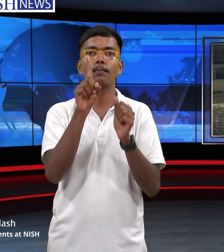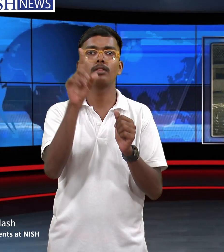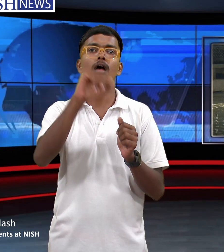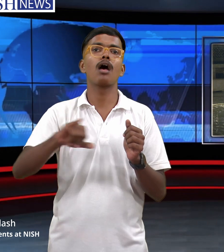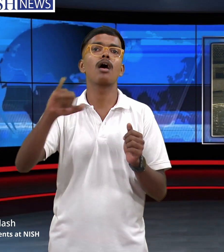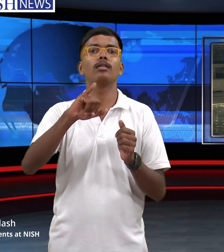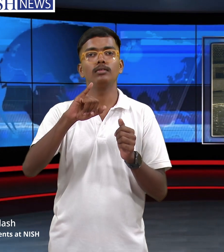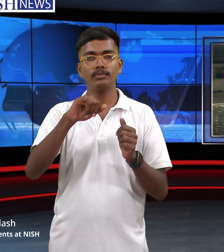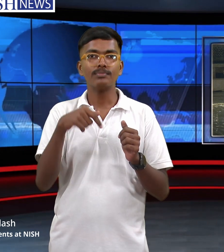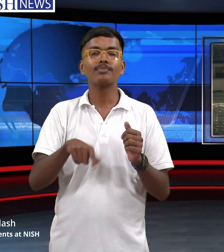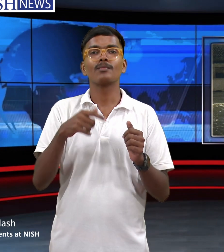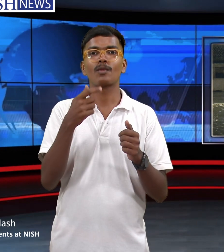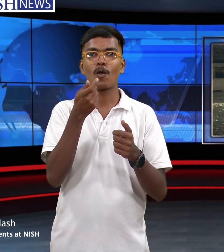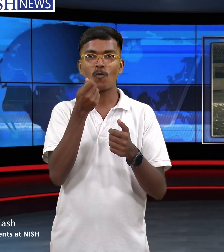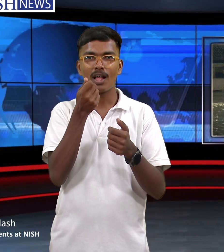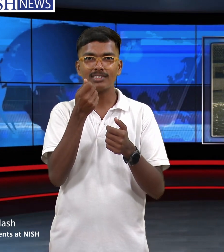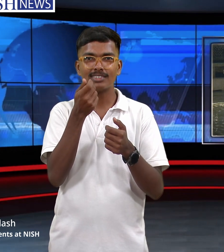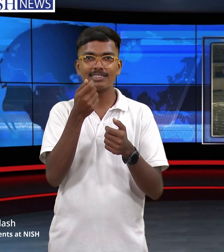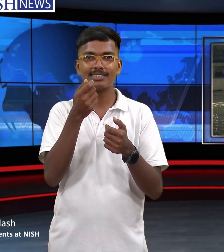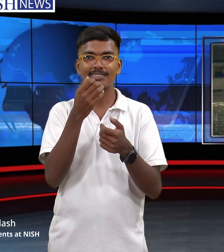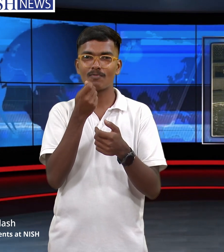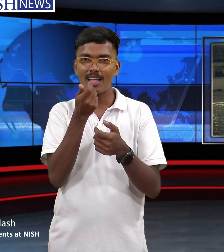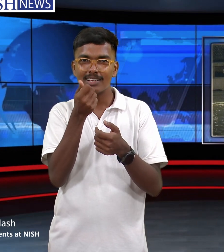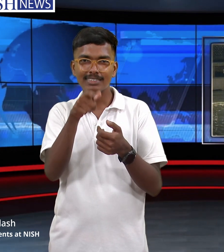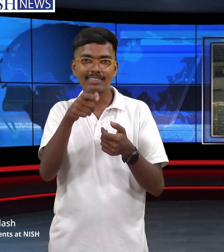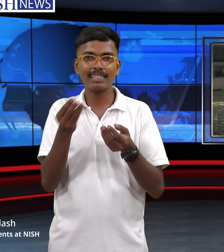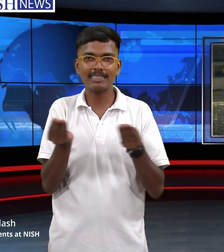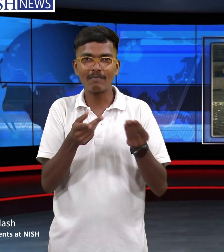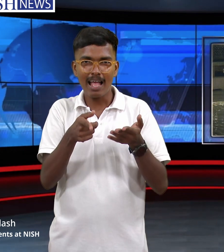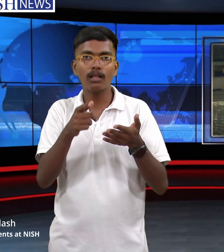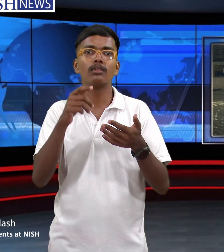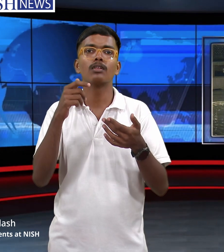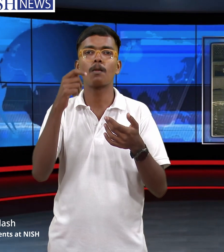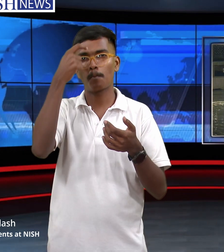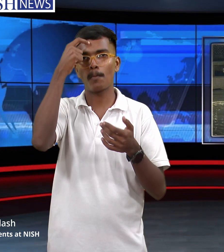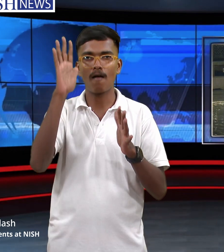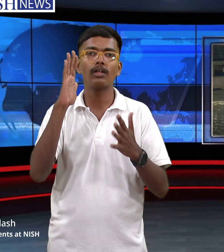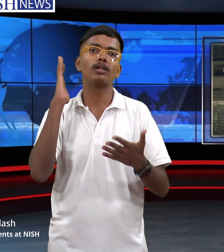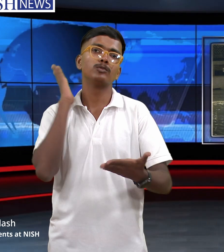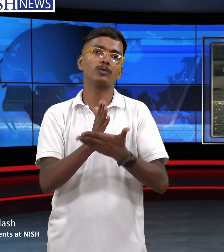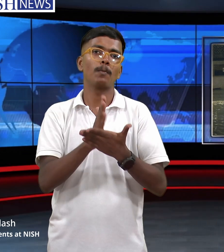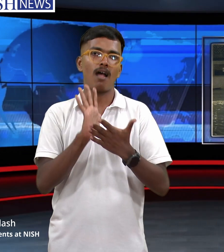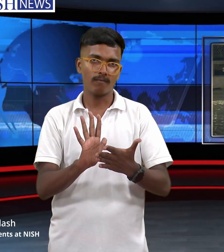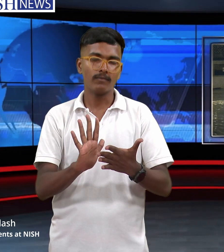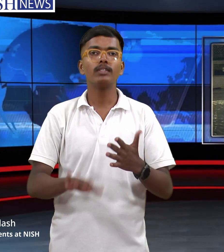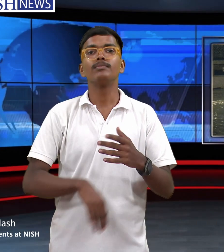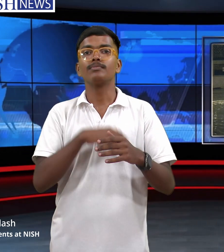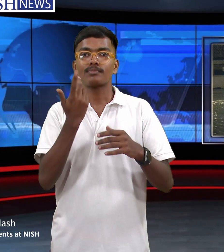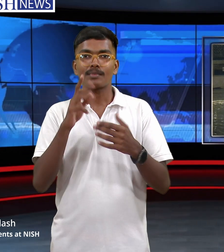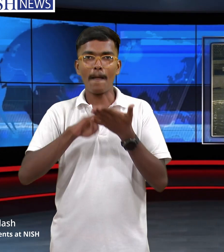that caused widespread flooding around the United Arab Emirates and Bahrain. Flagship shopping centers, Dubai Mall and